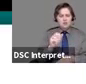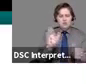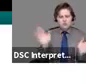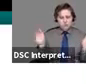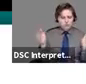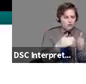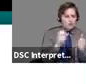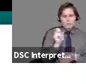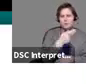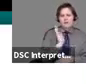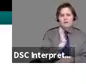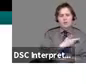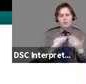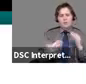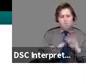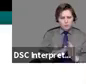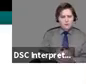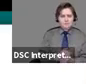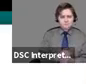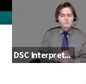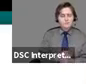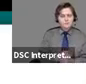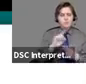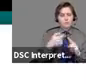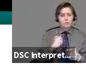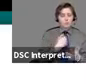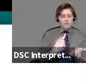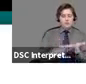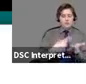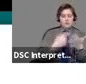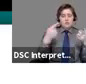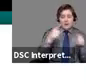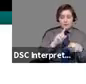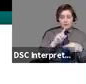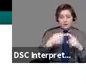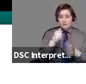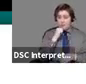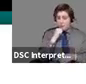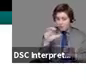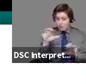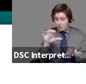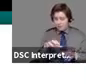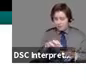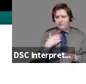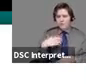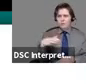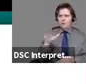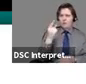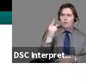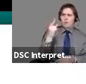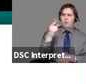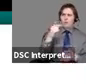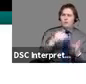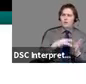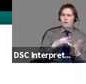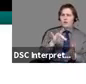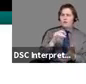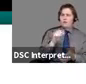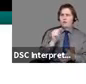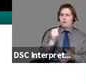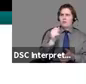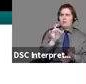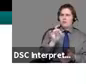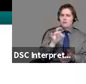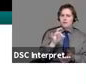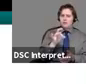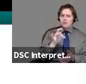our communities. And so when we talk about what happens when we don't do it, there's about $1,814, as you see